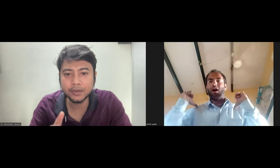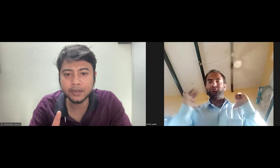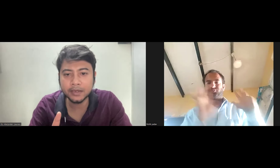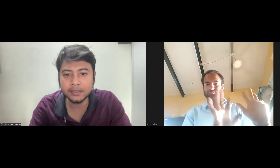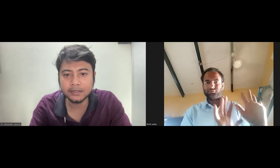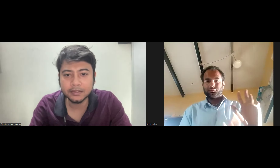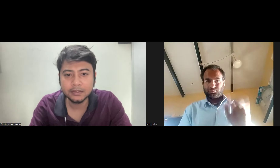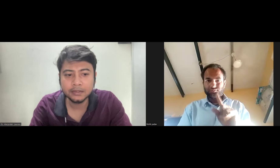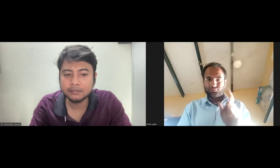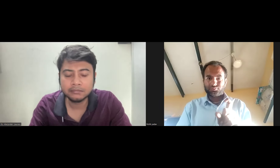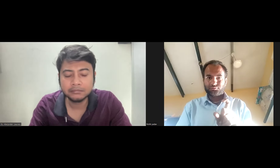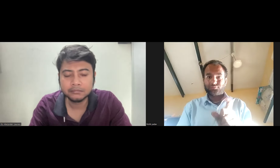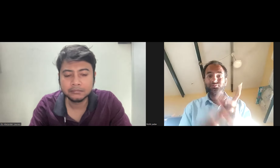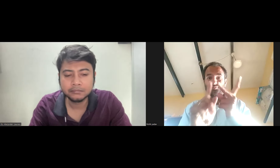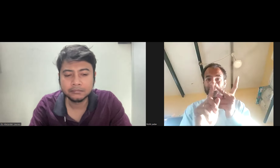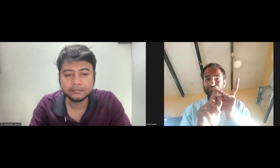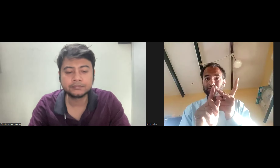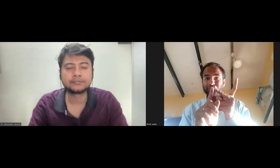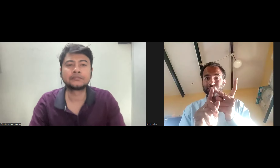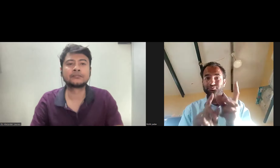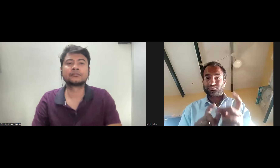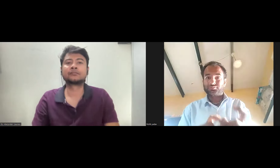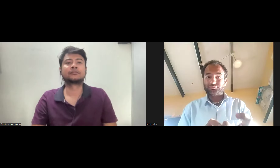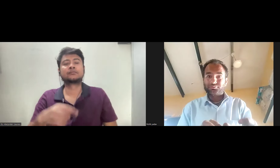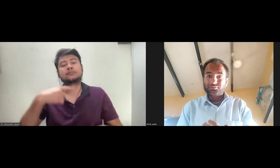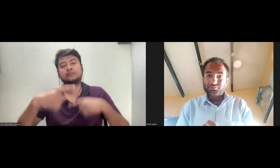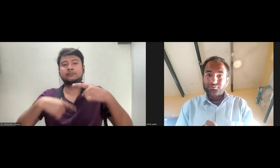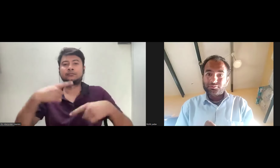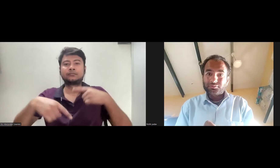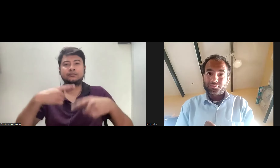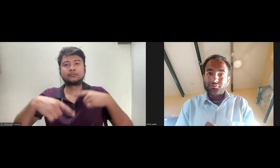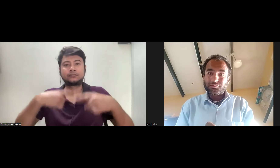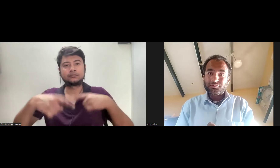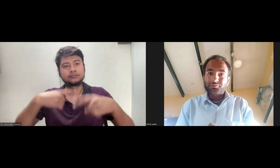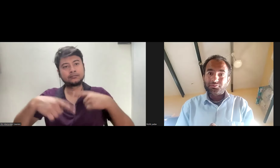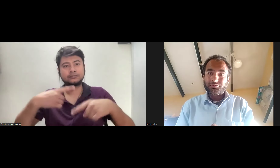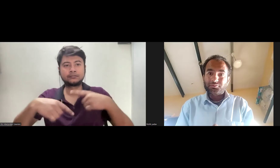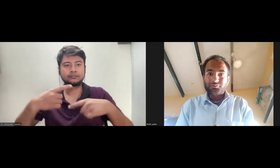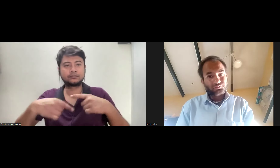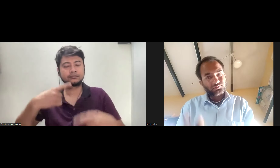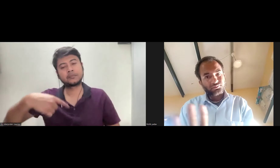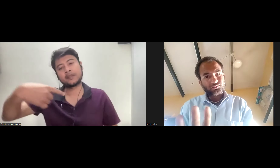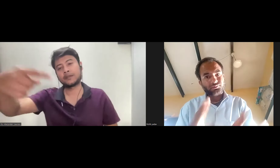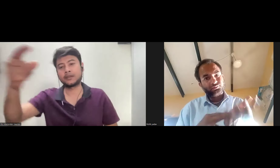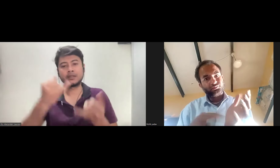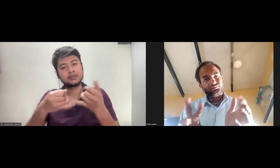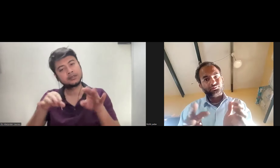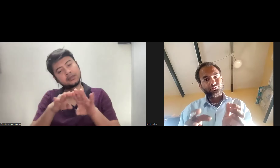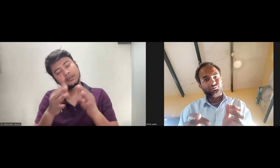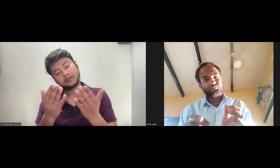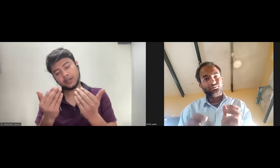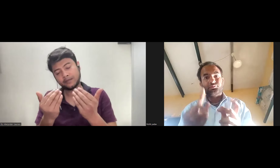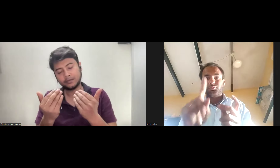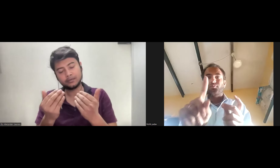No, Tulsi one nothing day like that. rest. We can do, you know, what's only on Dwadashi. Our next day from Tul, next day of Ekadashi, we don't touch. We don't